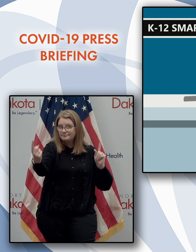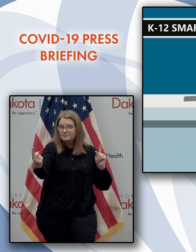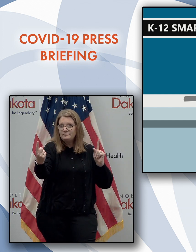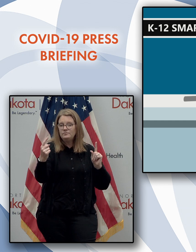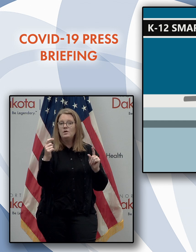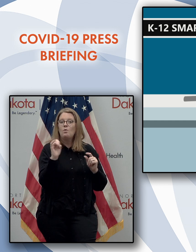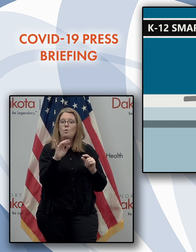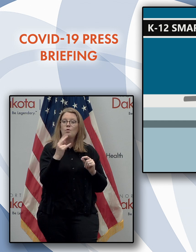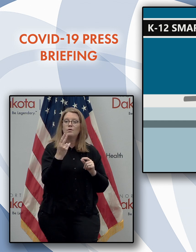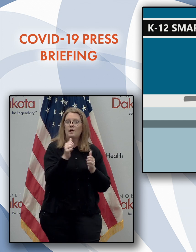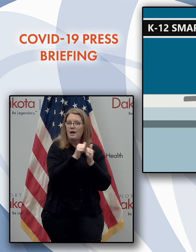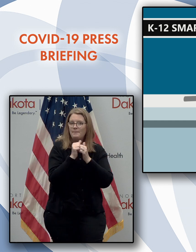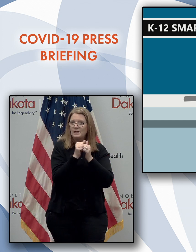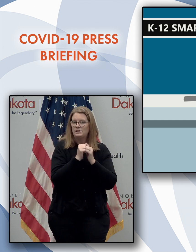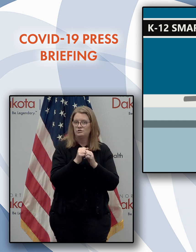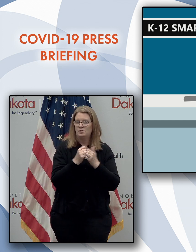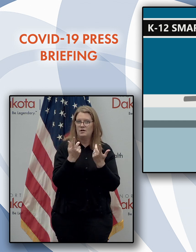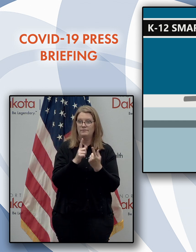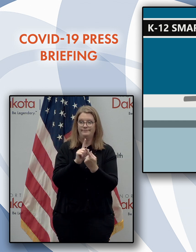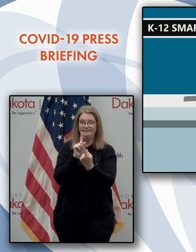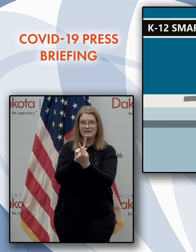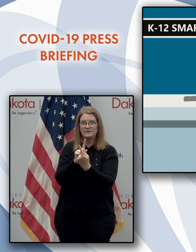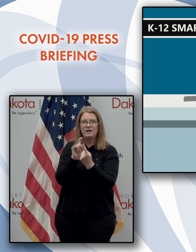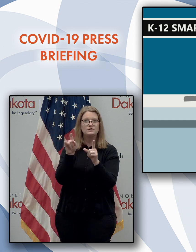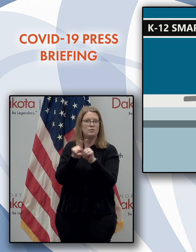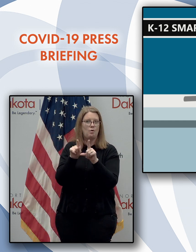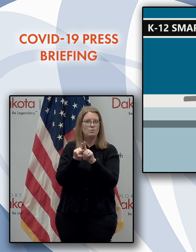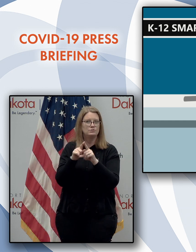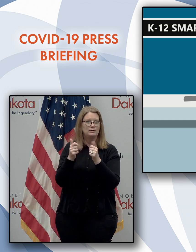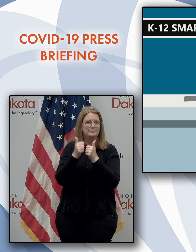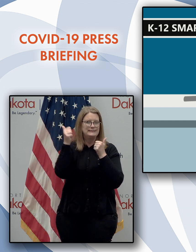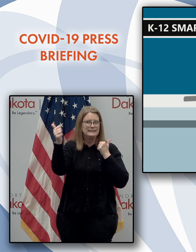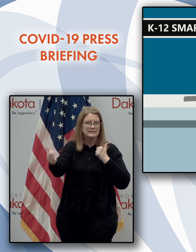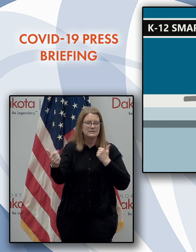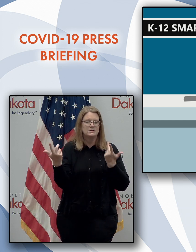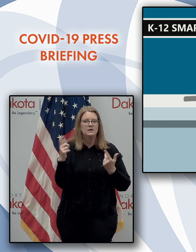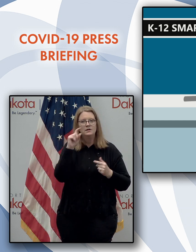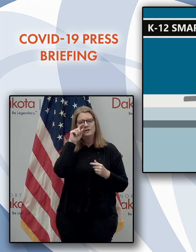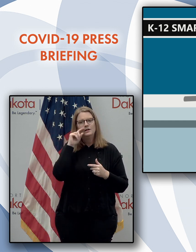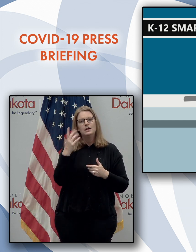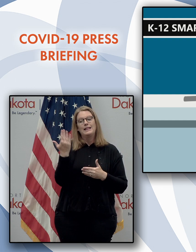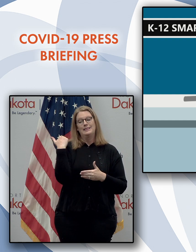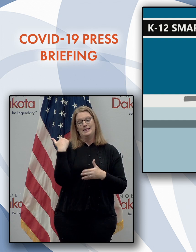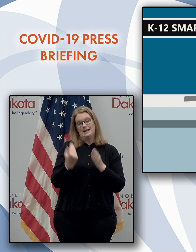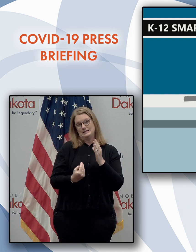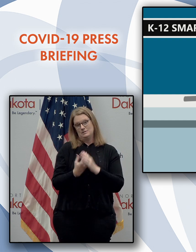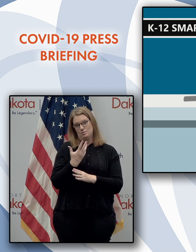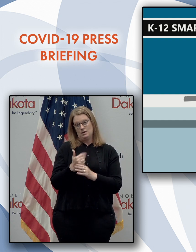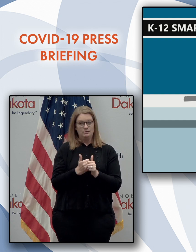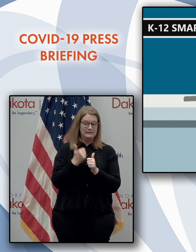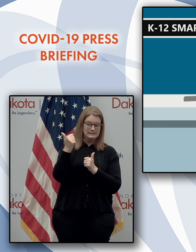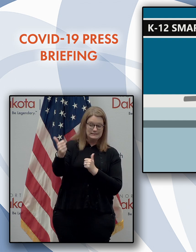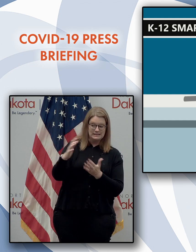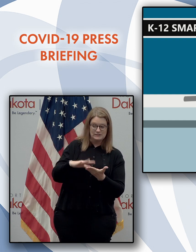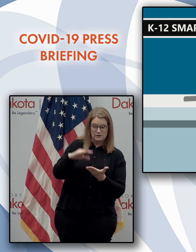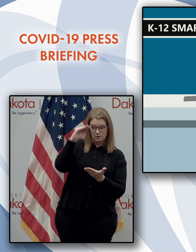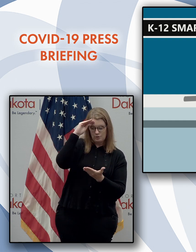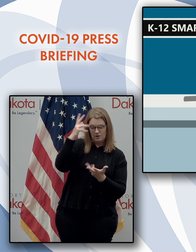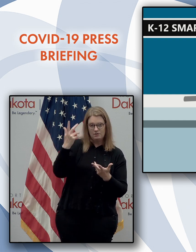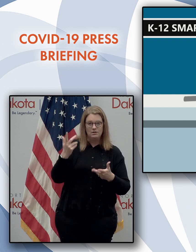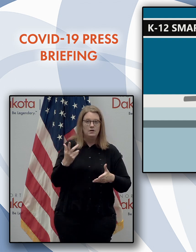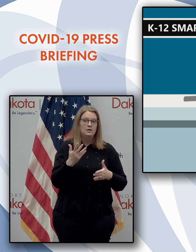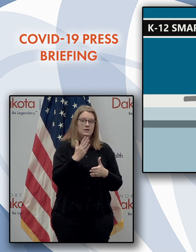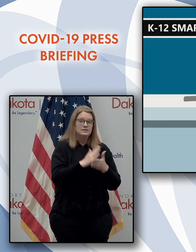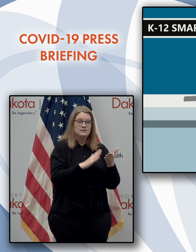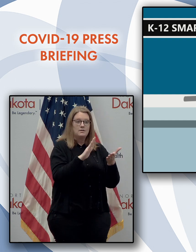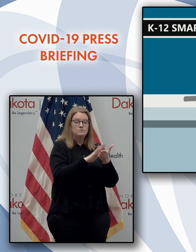hybrid of the two. And again, one of the things we learned when we went to distance learning last spring, some schools